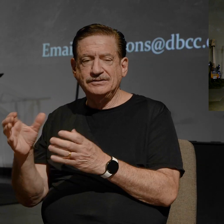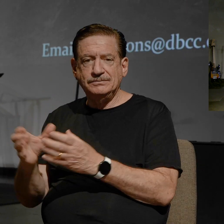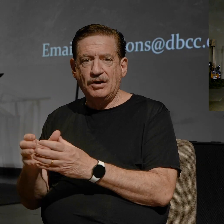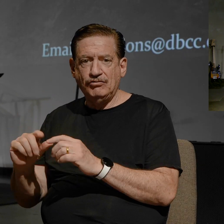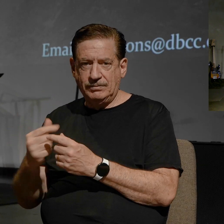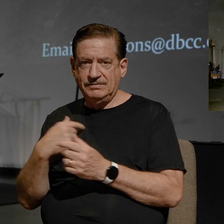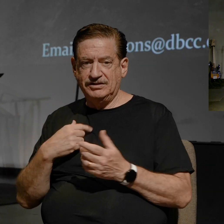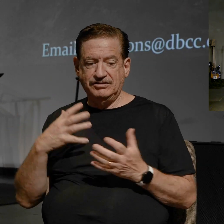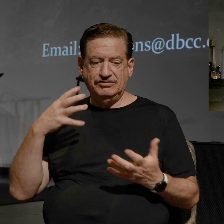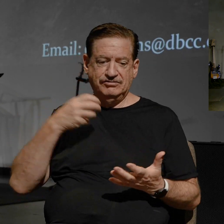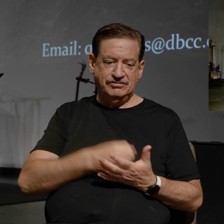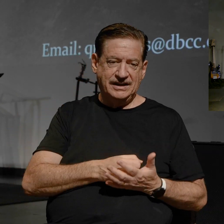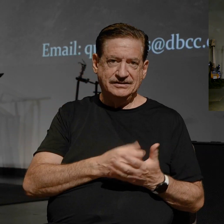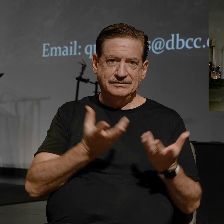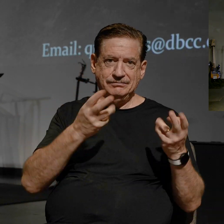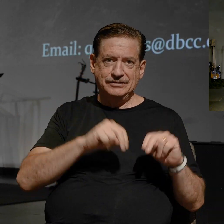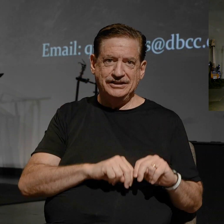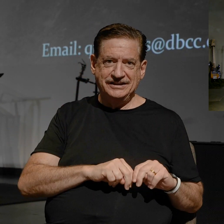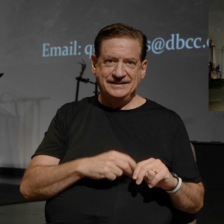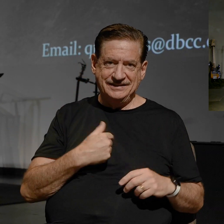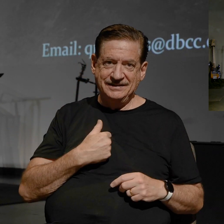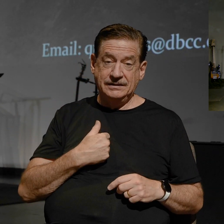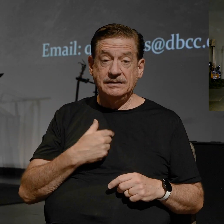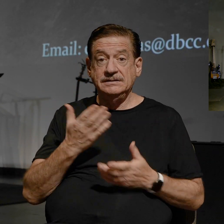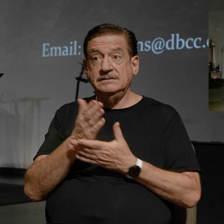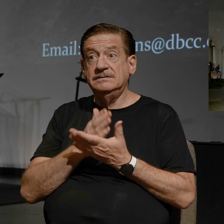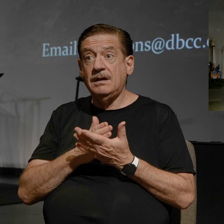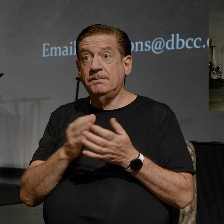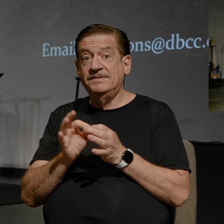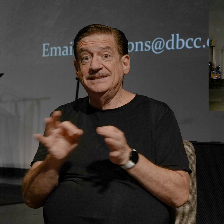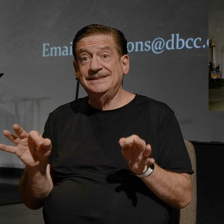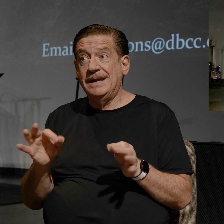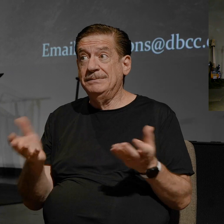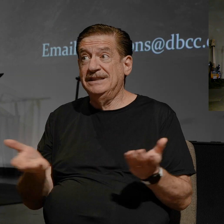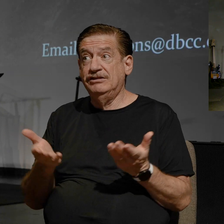Crashed and burned. In fact, some of the statements that we use around here at